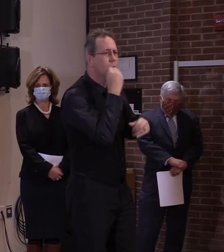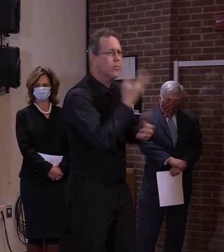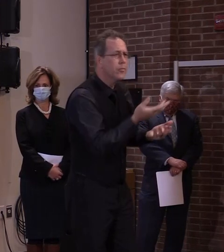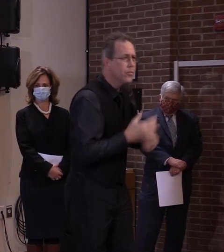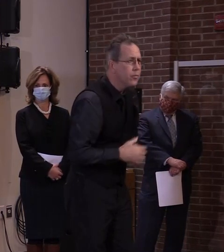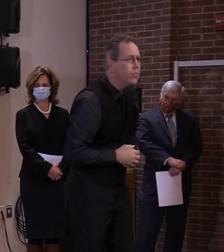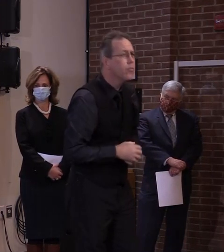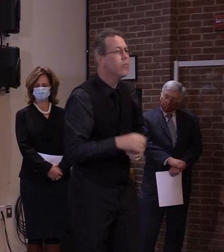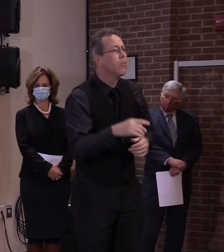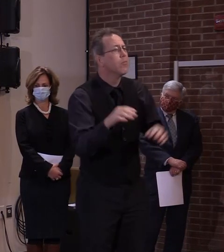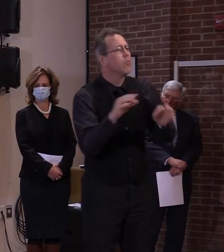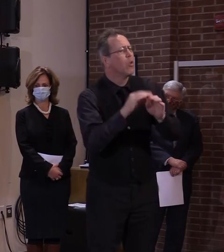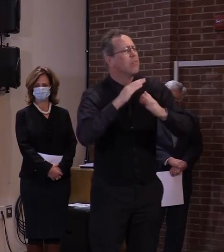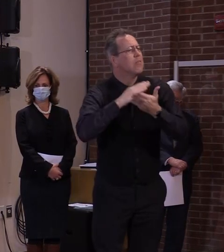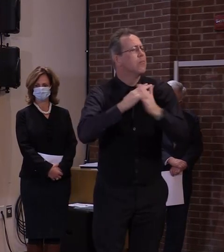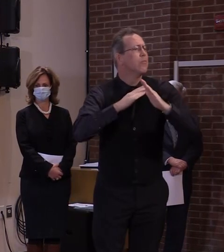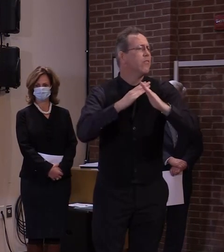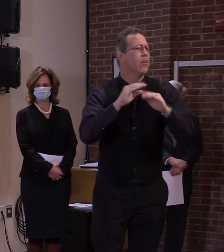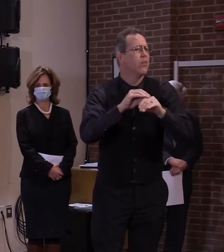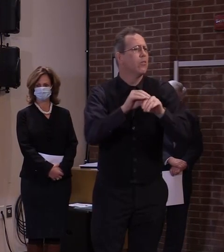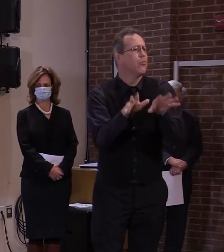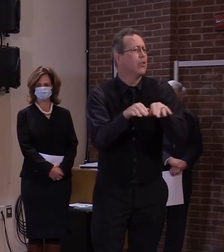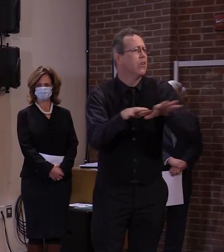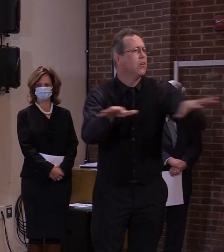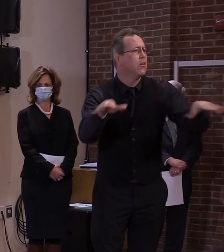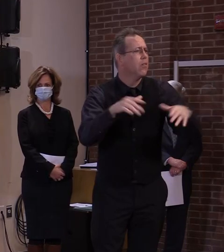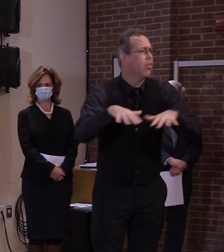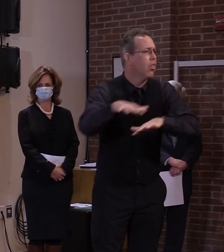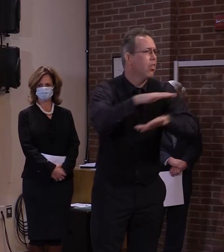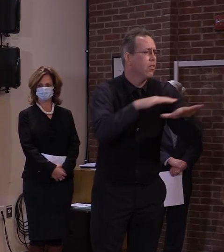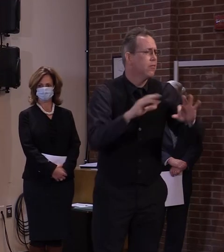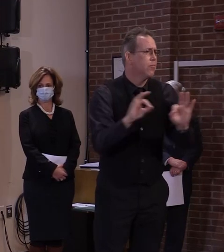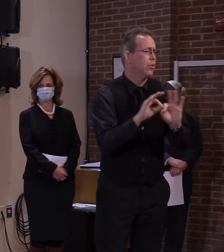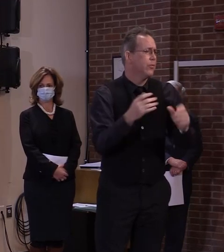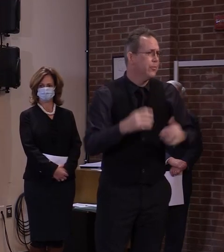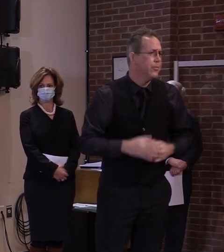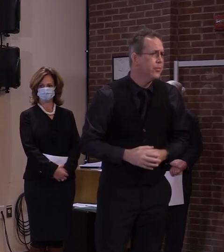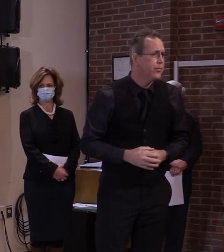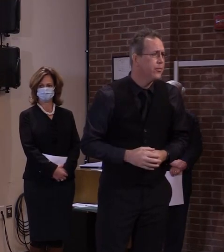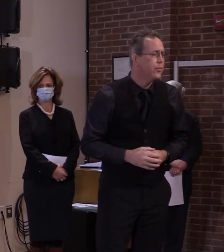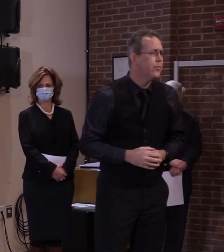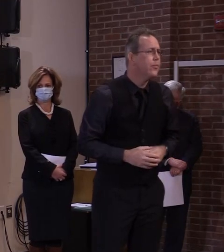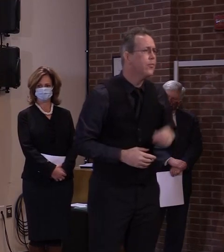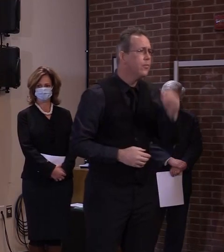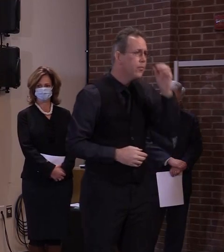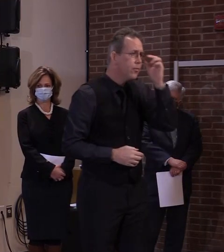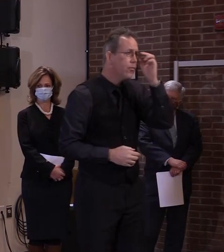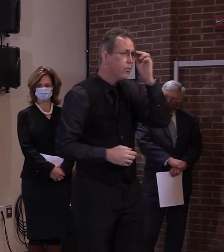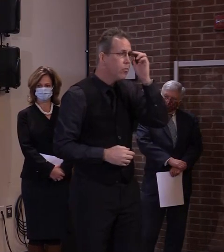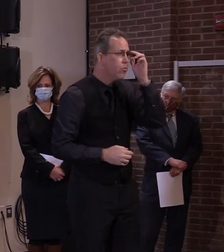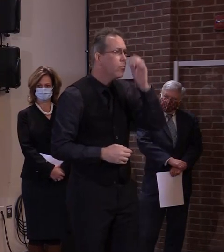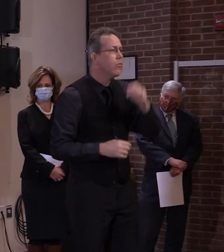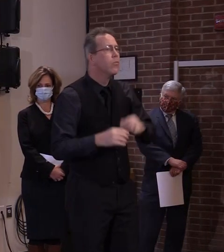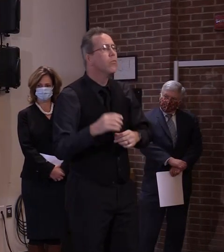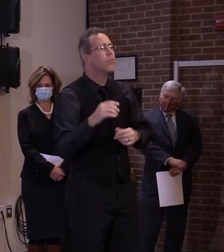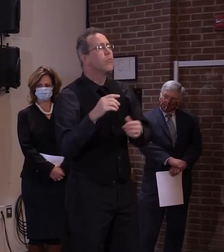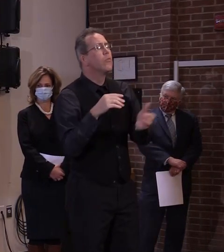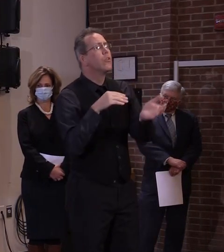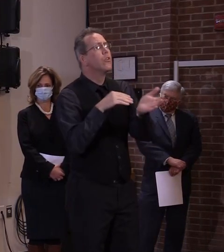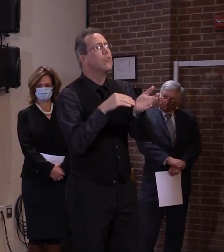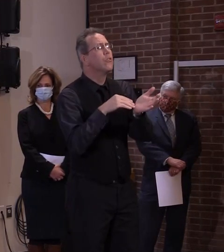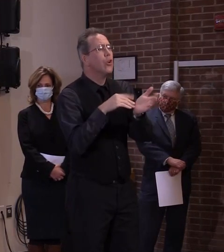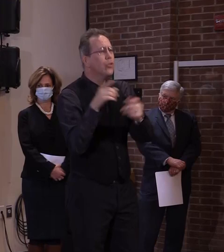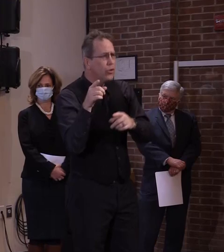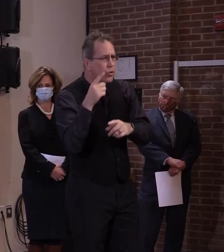the country. I heard Dr. Nguyen on CNN yesterday talking about the rule of three.